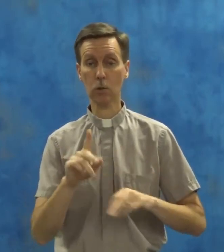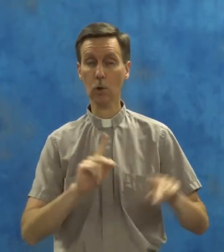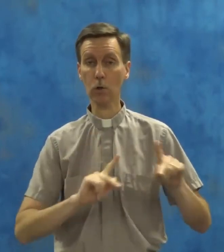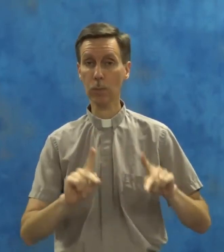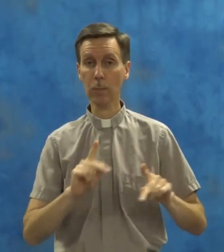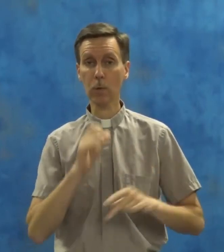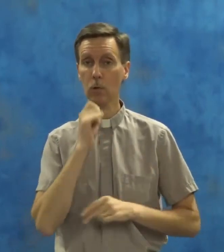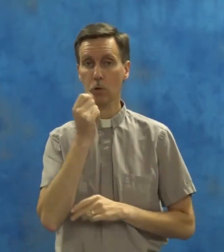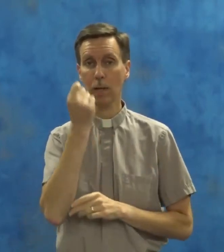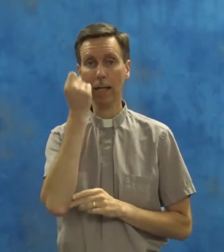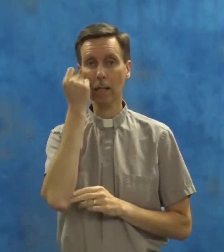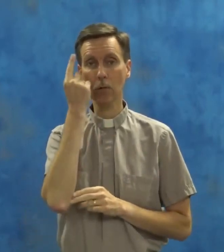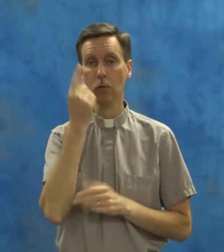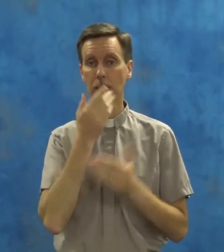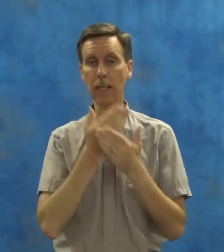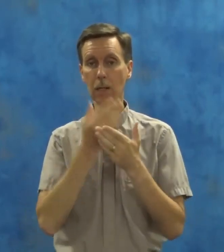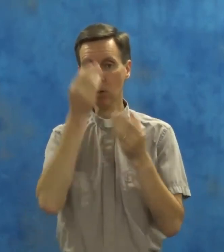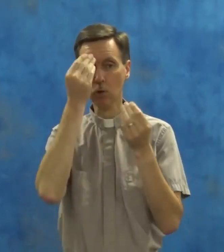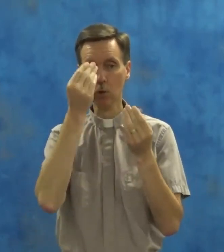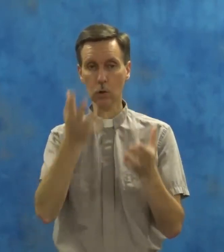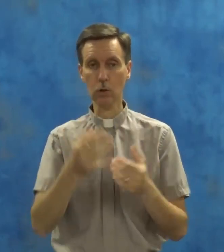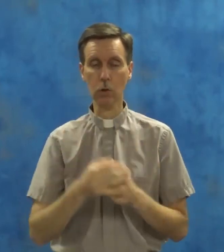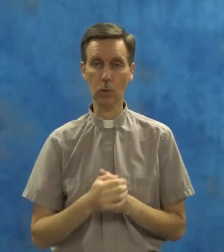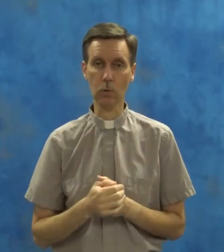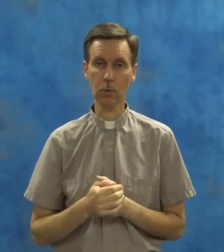those people do not understand the good news.